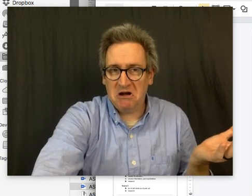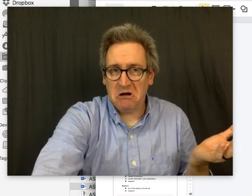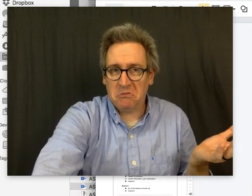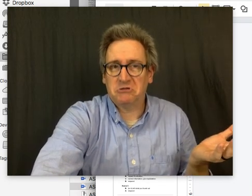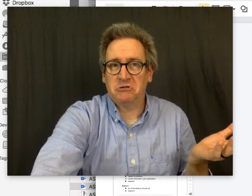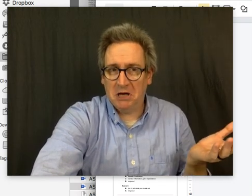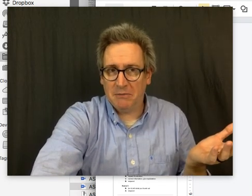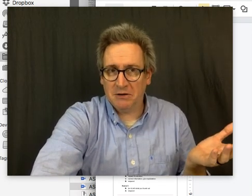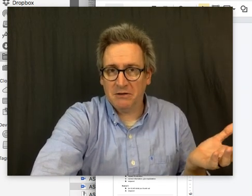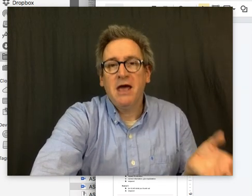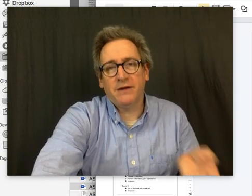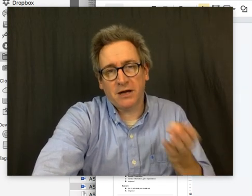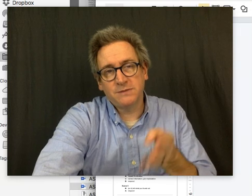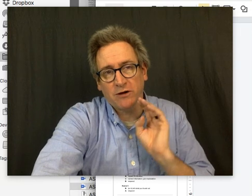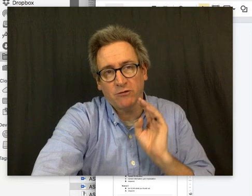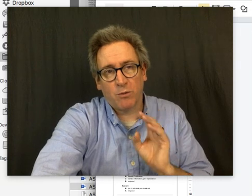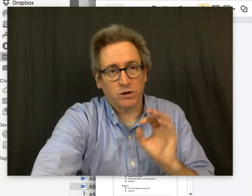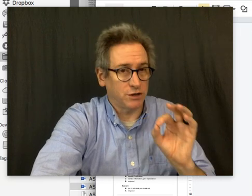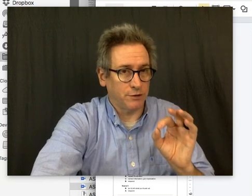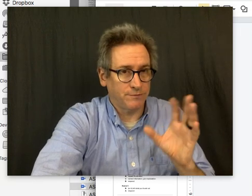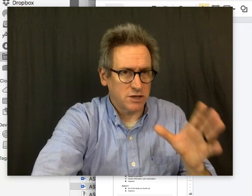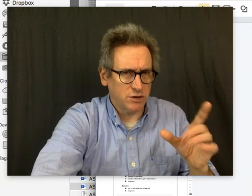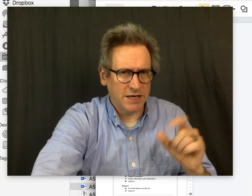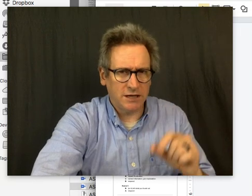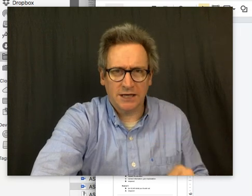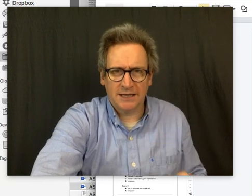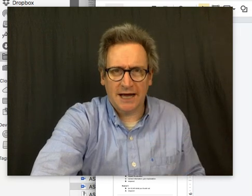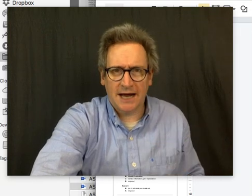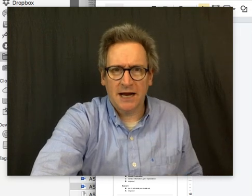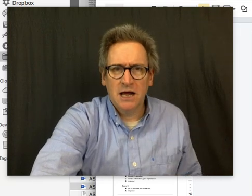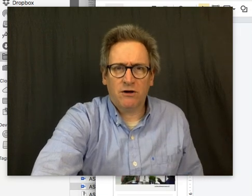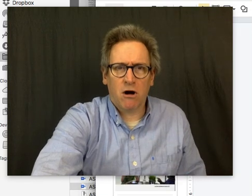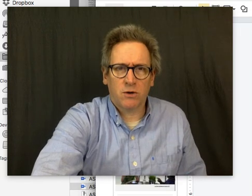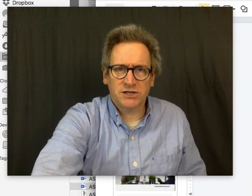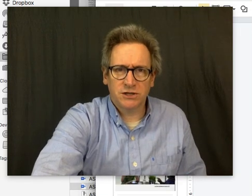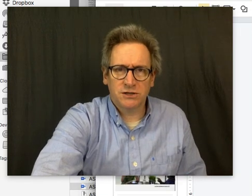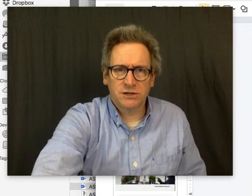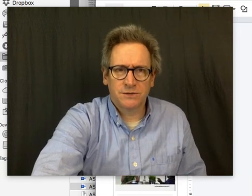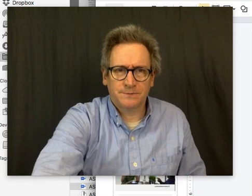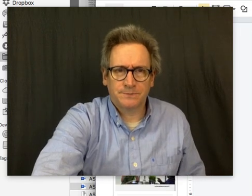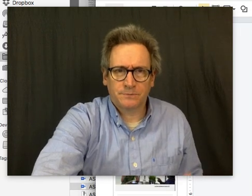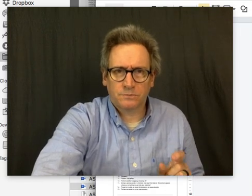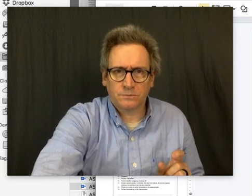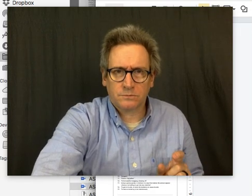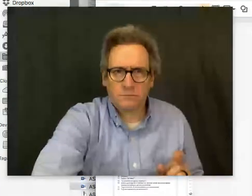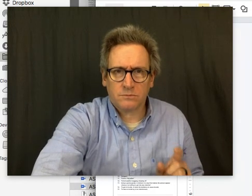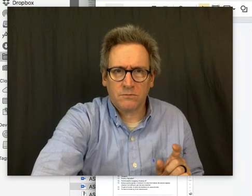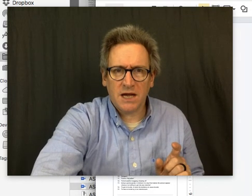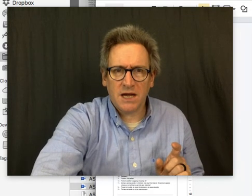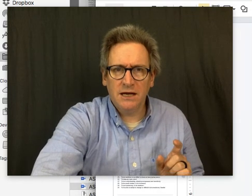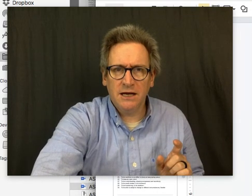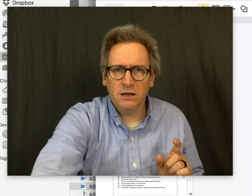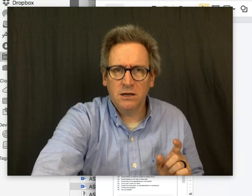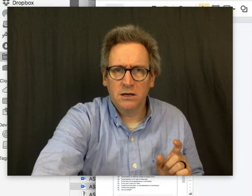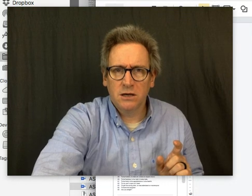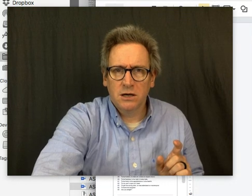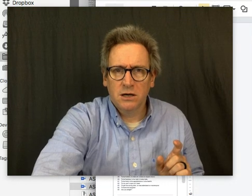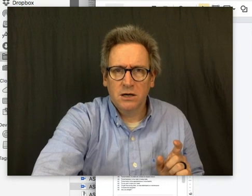to find out what truly happened. And then comes back and reports to her. So take a look at that. There are questions in